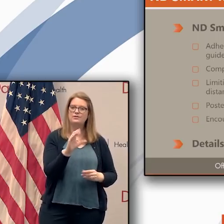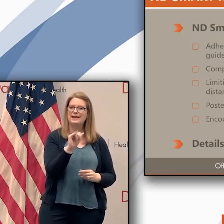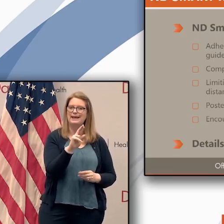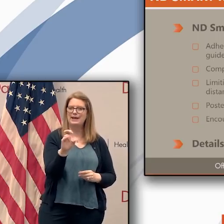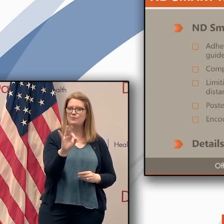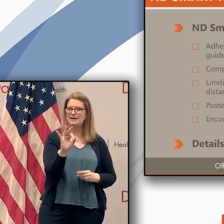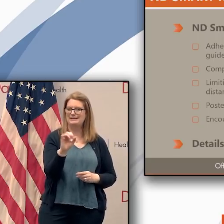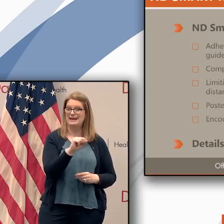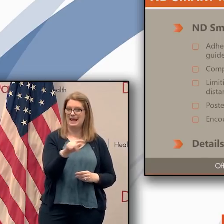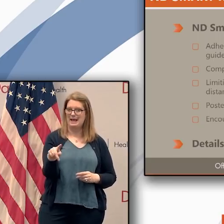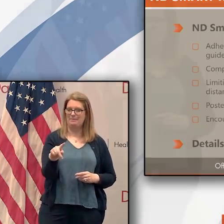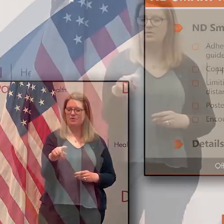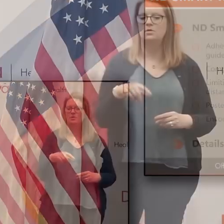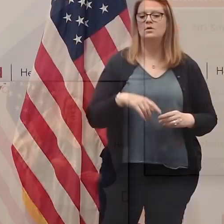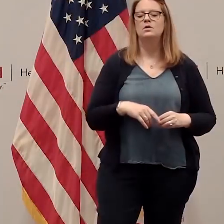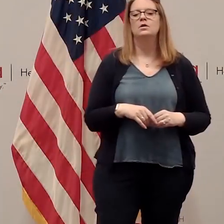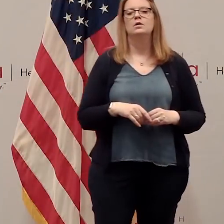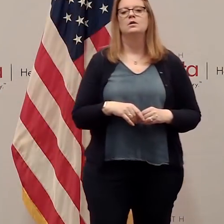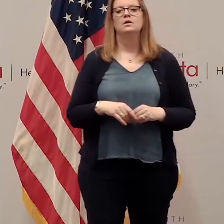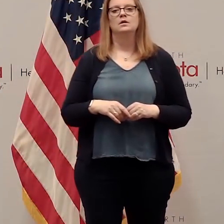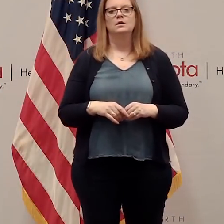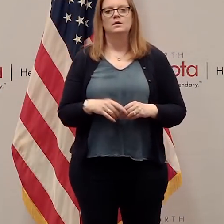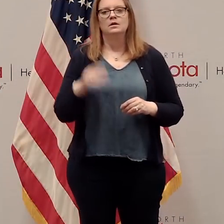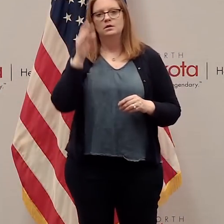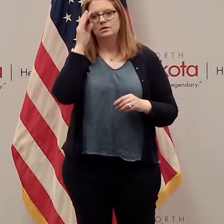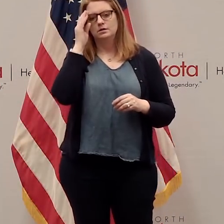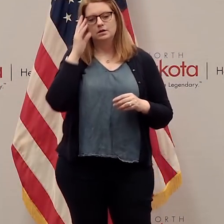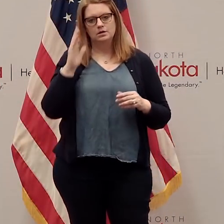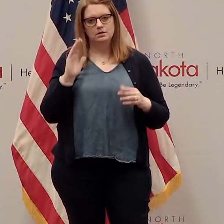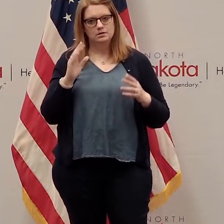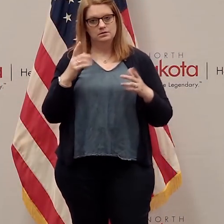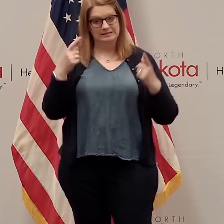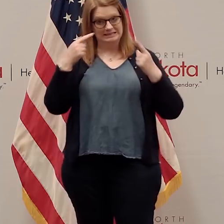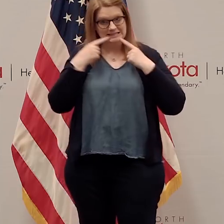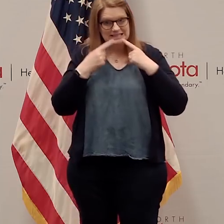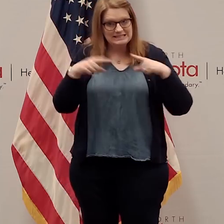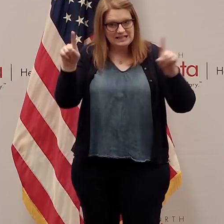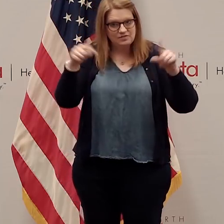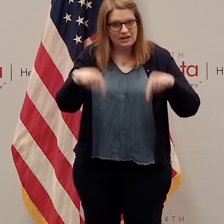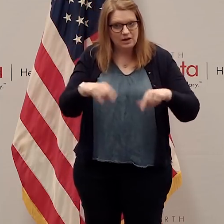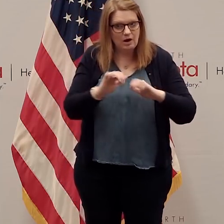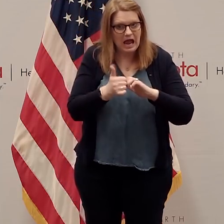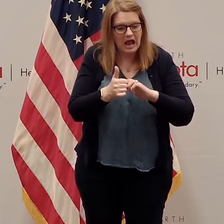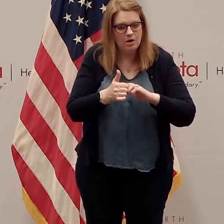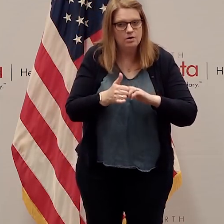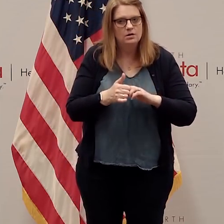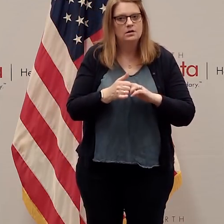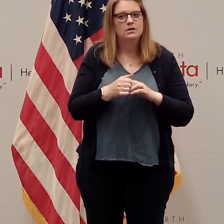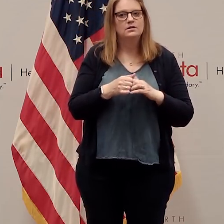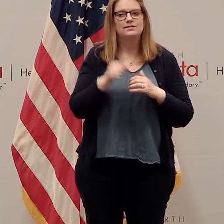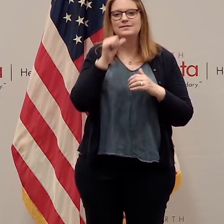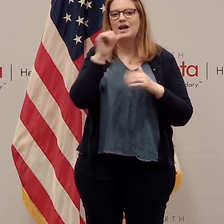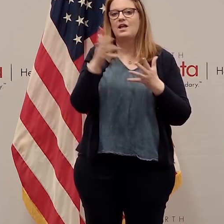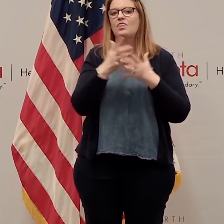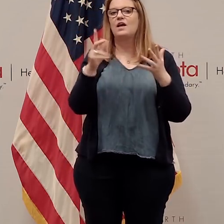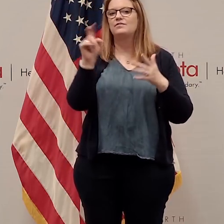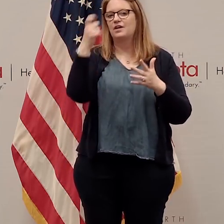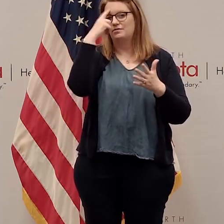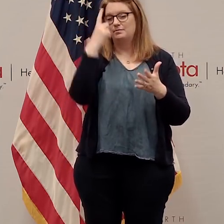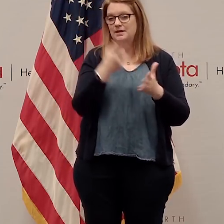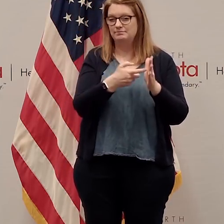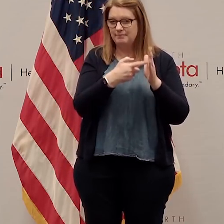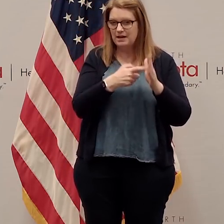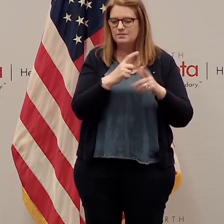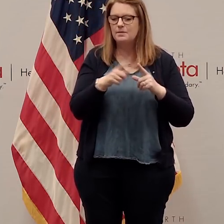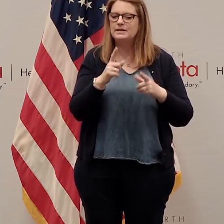success was really built around a light touch and a few mandates from government and a high voluntary compliance, and we had that